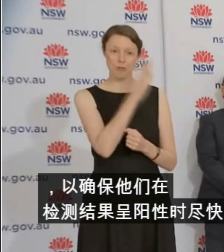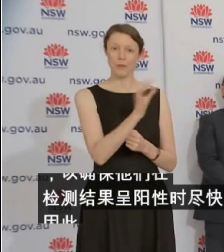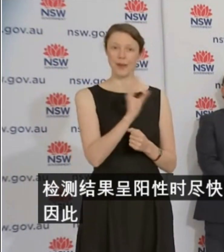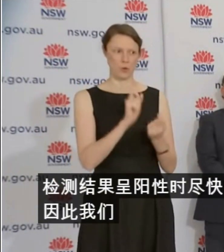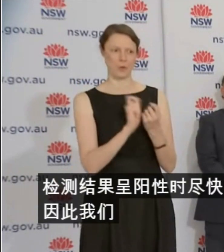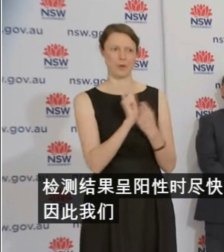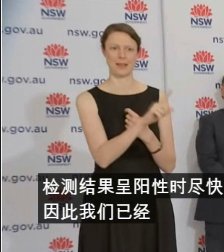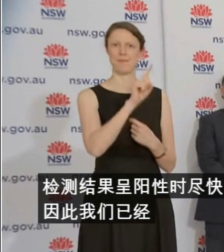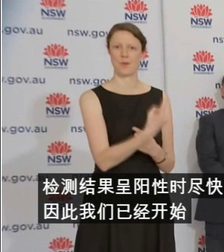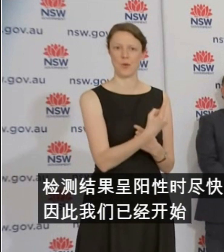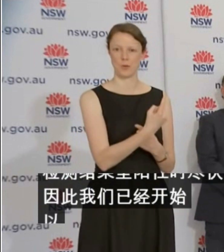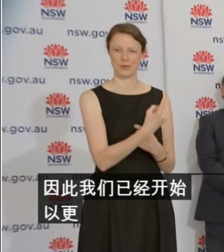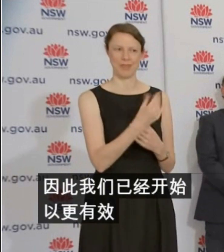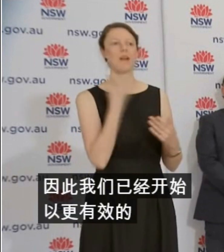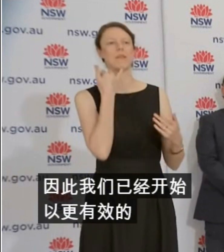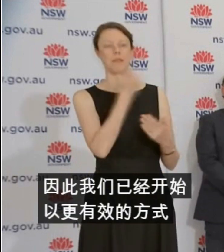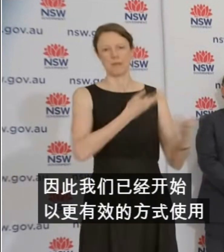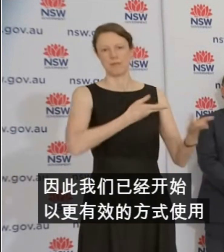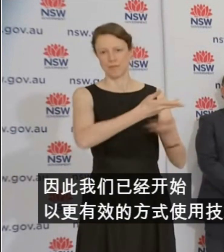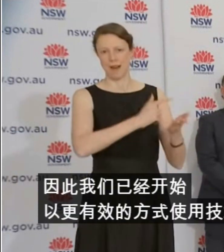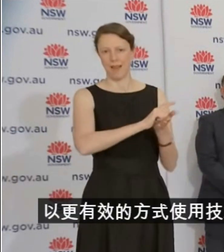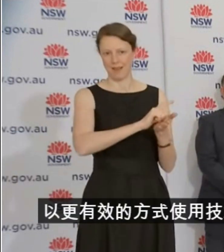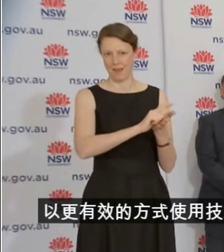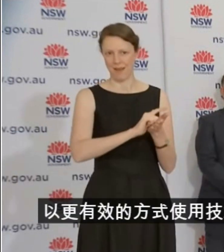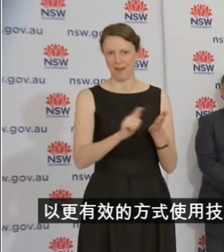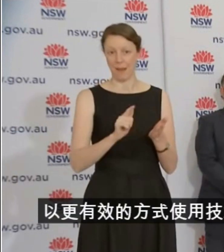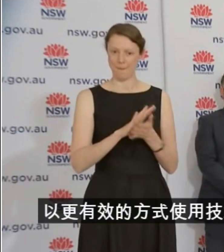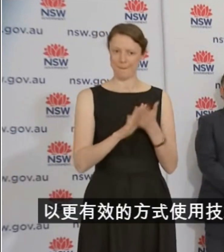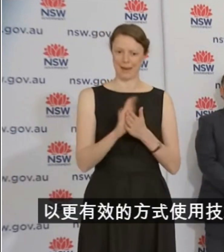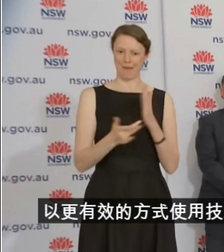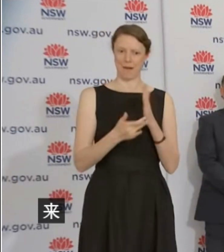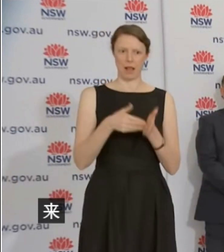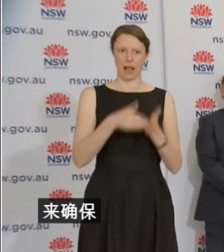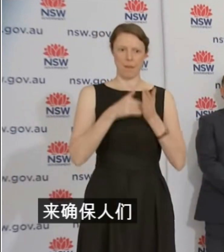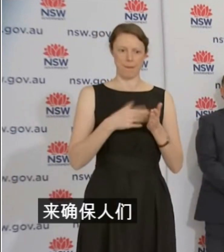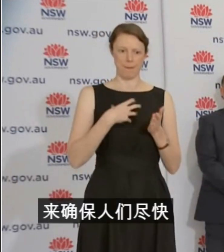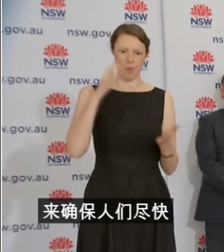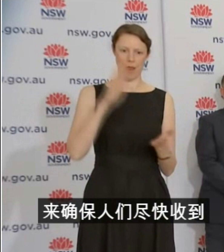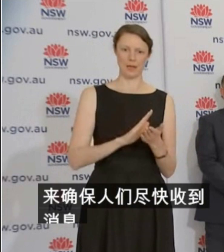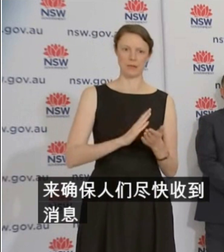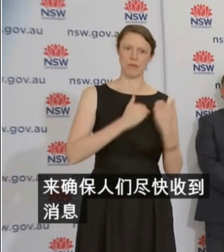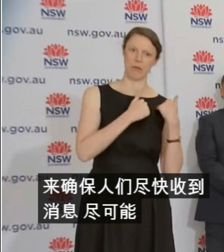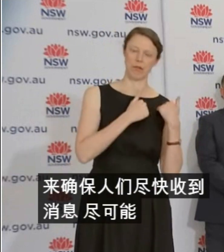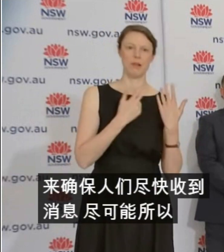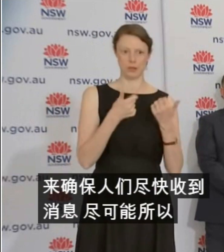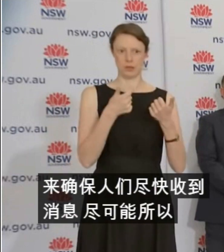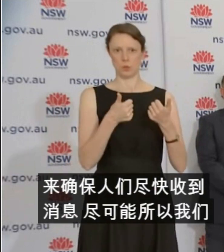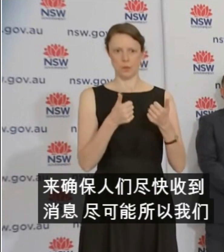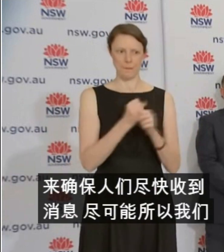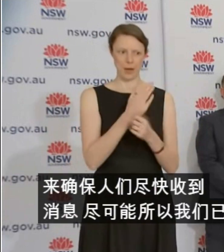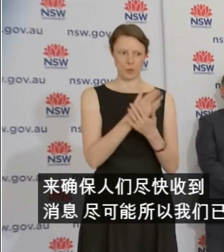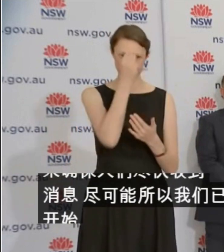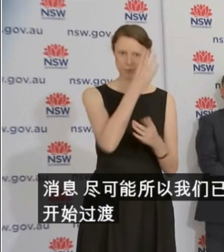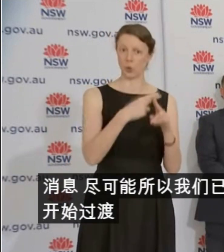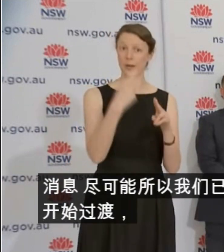if they test positive. So we're already starting to use technology in a much more efficient way, simply to make sure people get the message as quickly as possible.